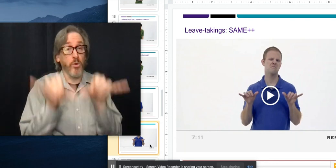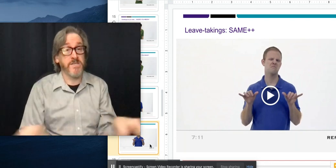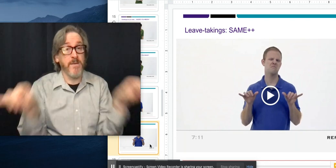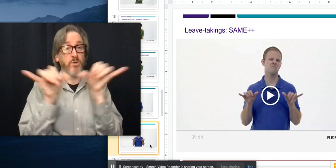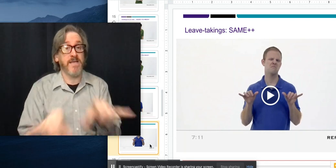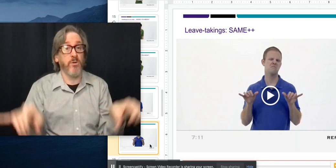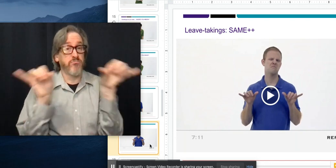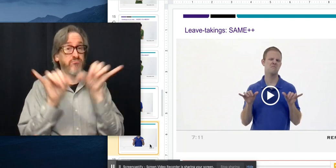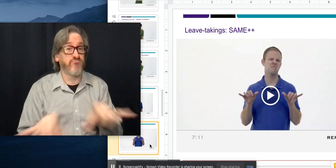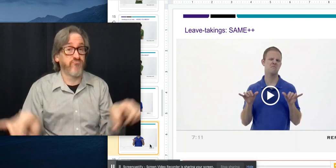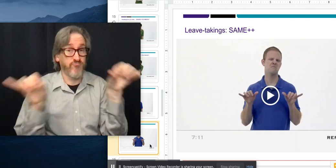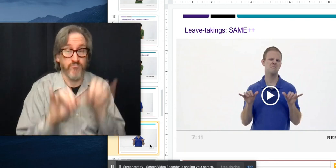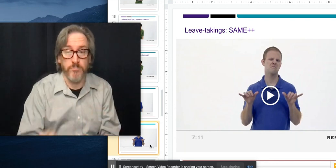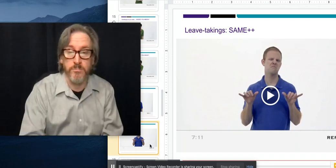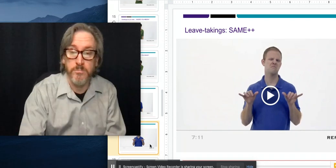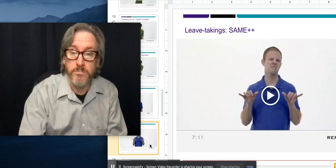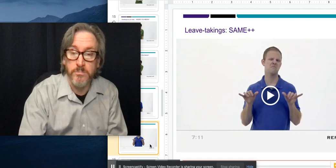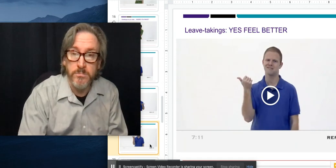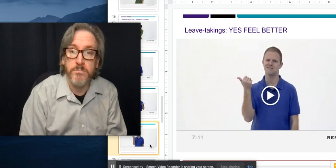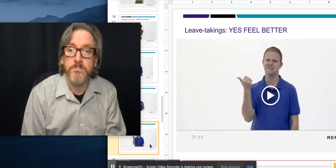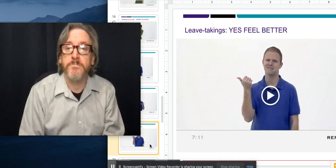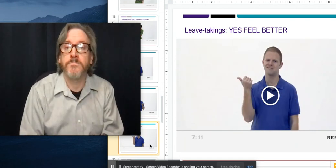Same old, or same old.